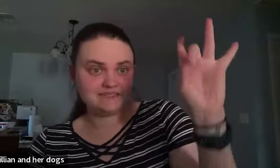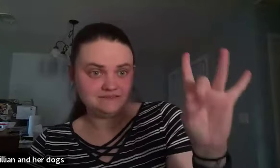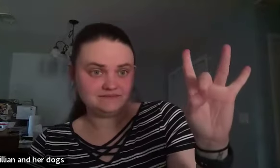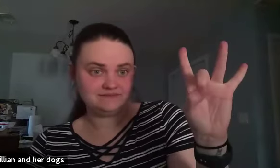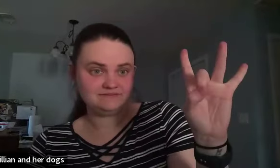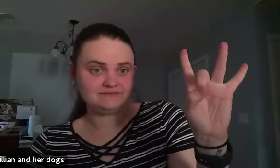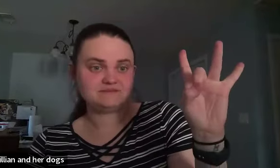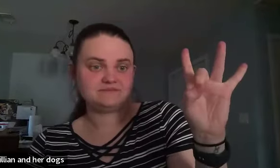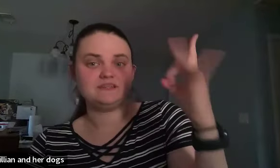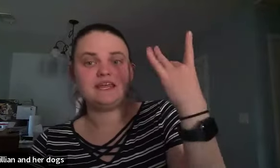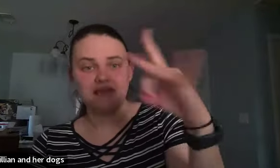18.